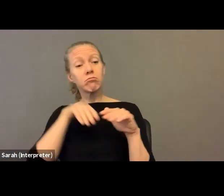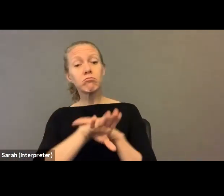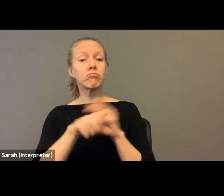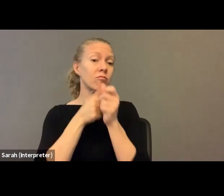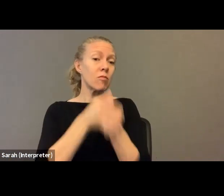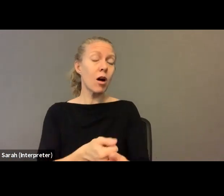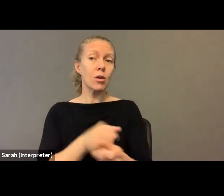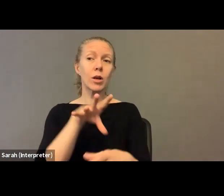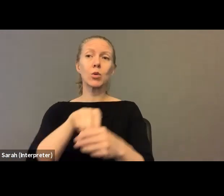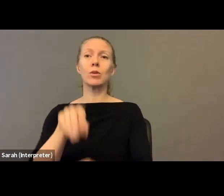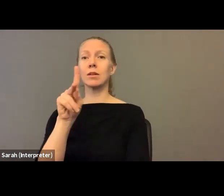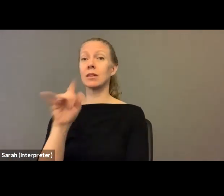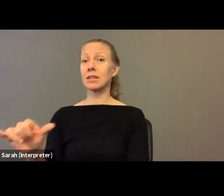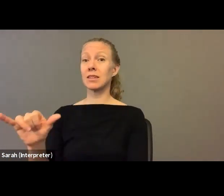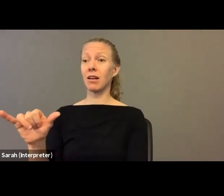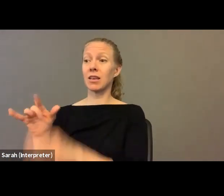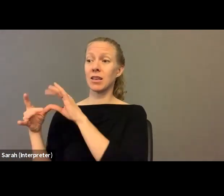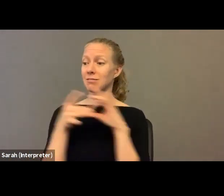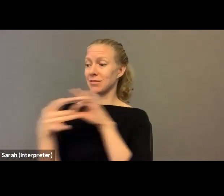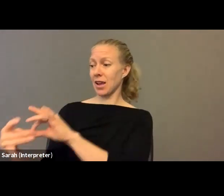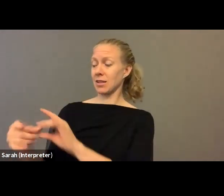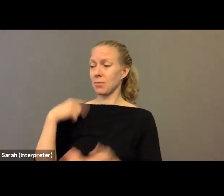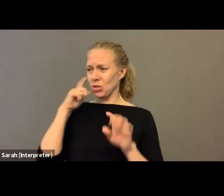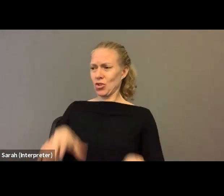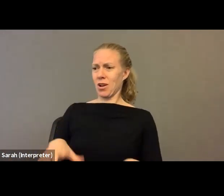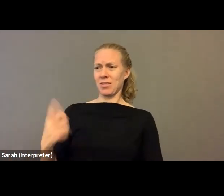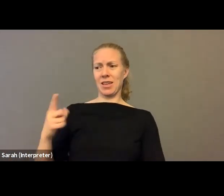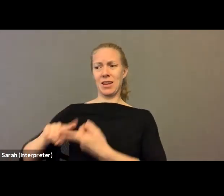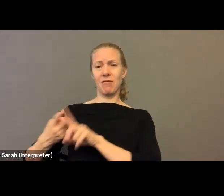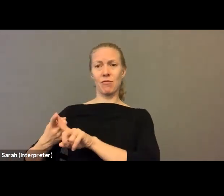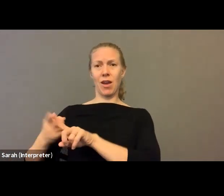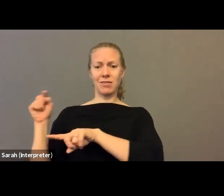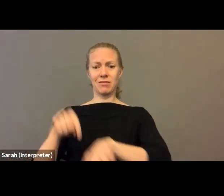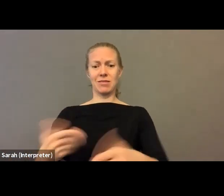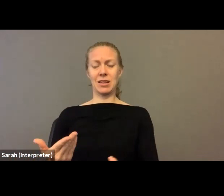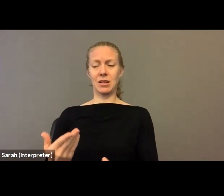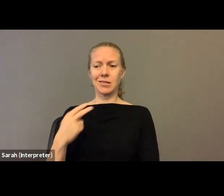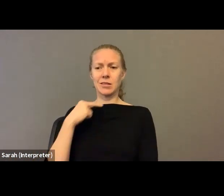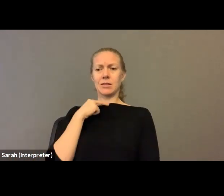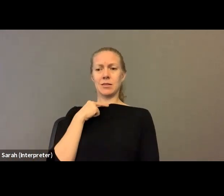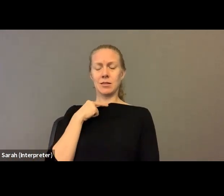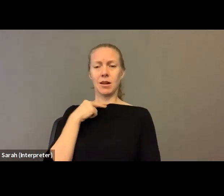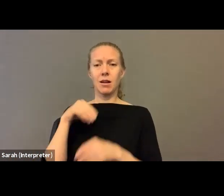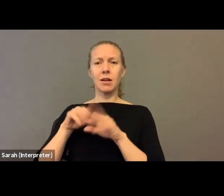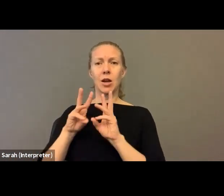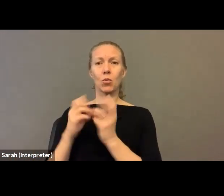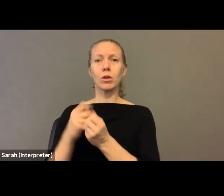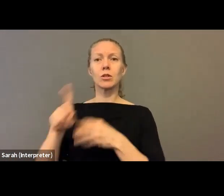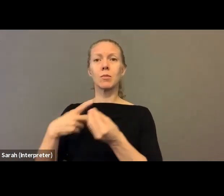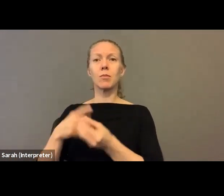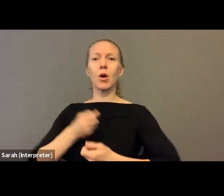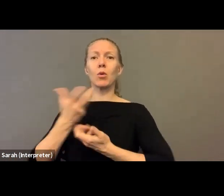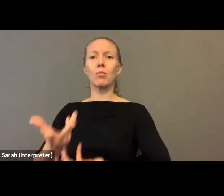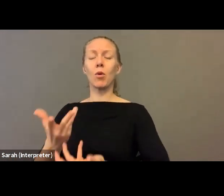shocked to hear a friend admitted the year after me as shut down in workshop over a poem about lynching.